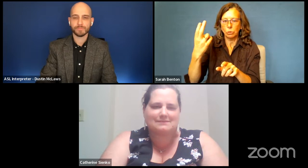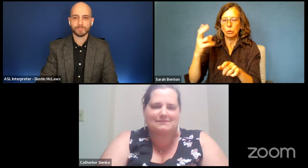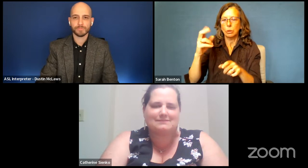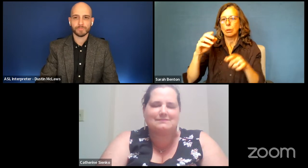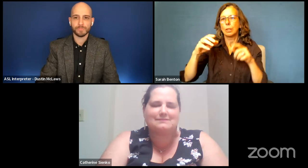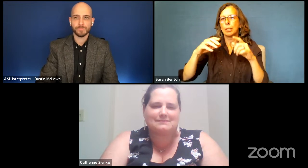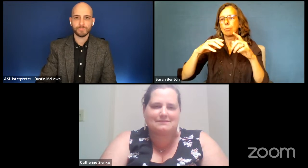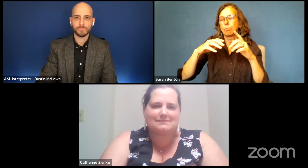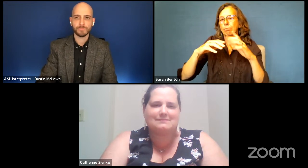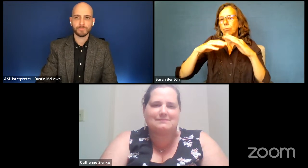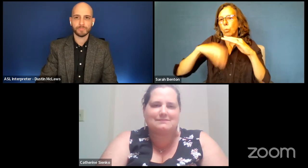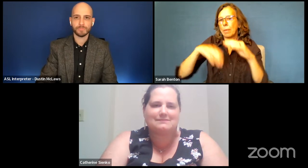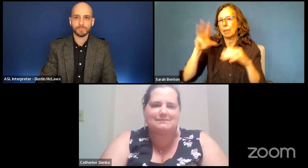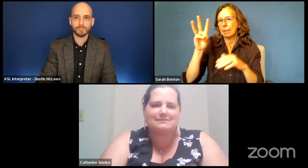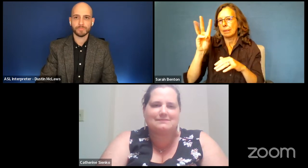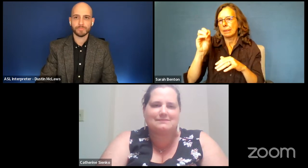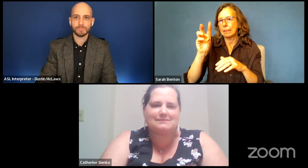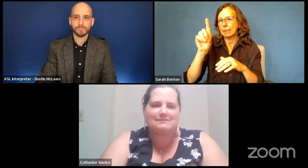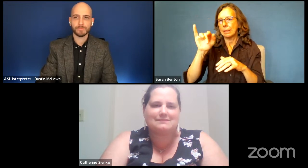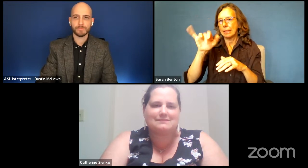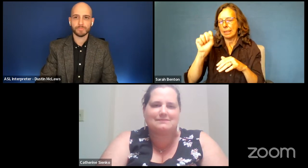for April Welsh